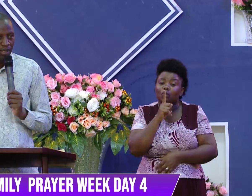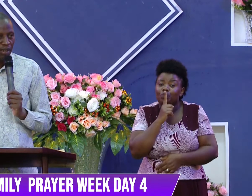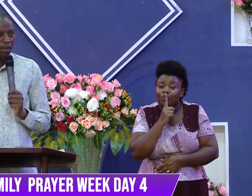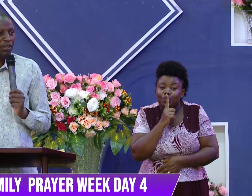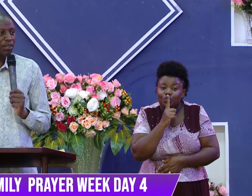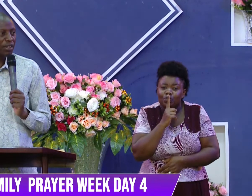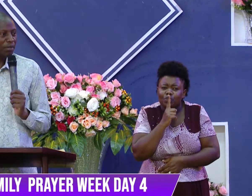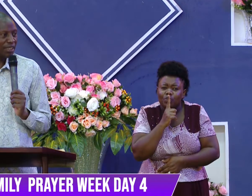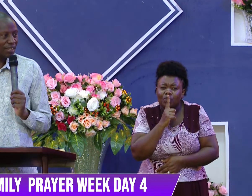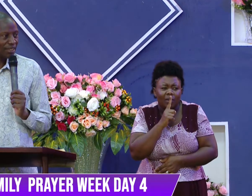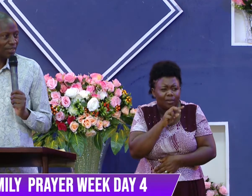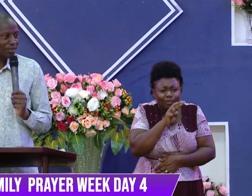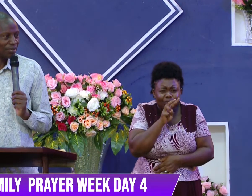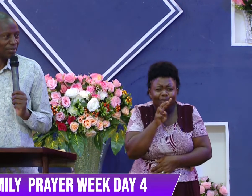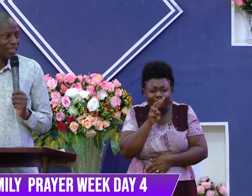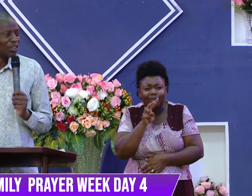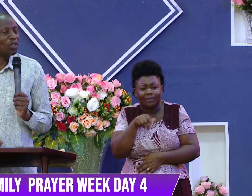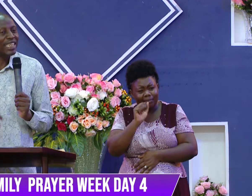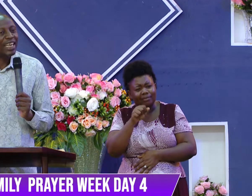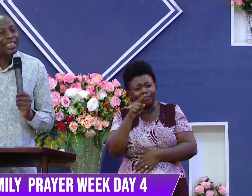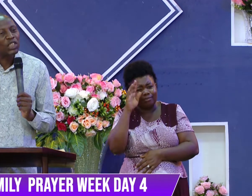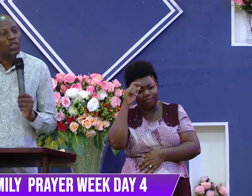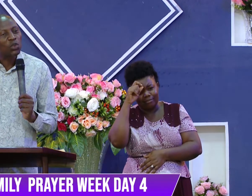quiet, and they think